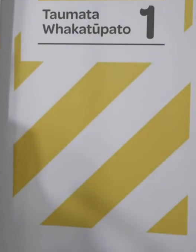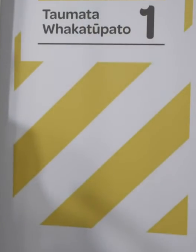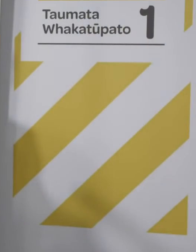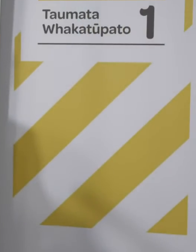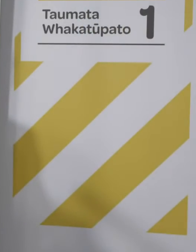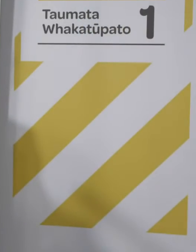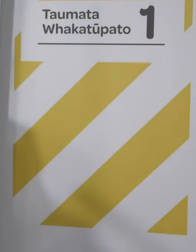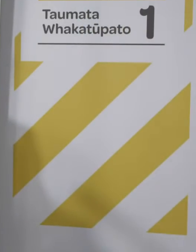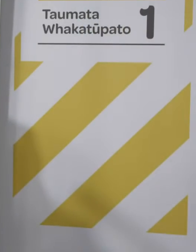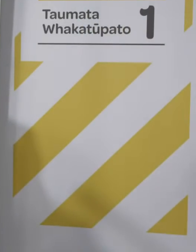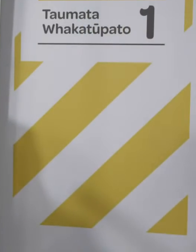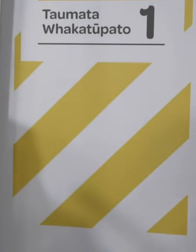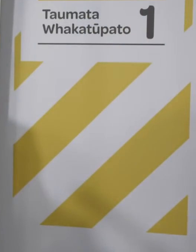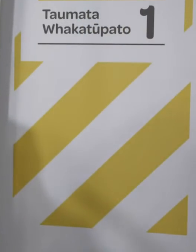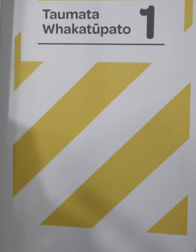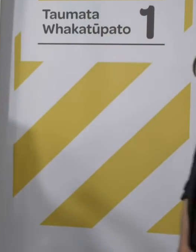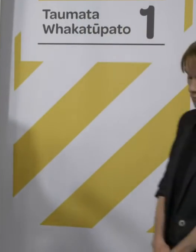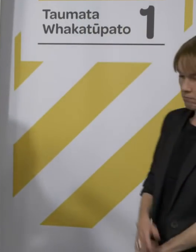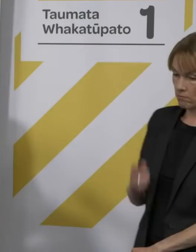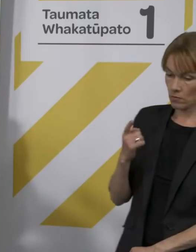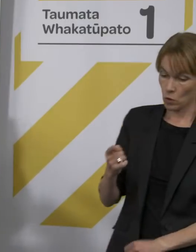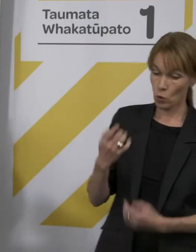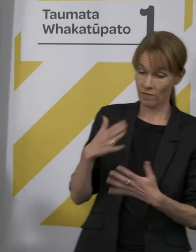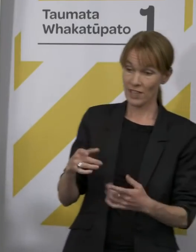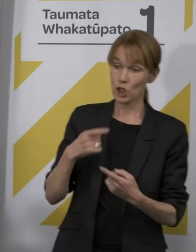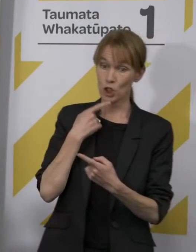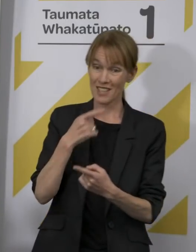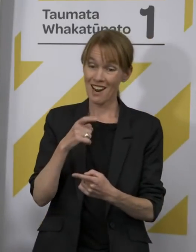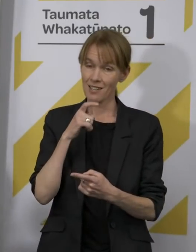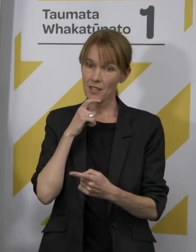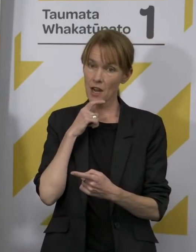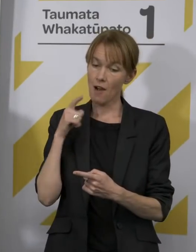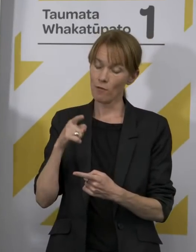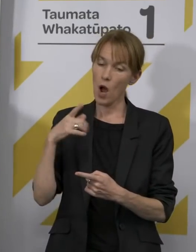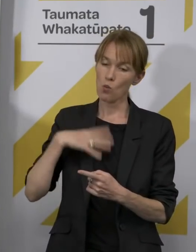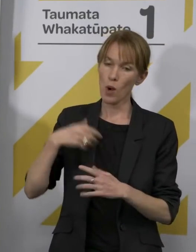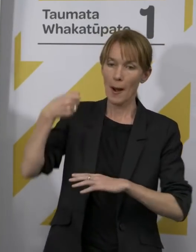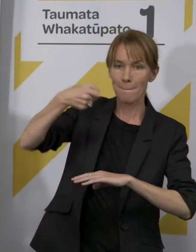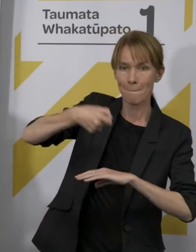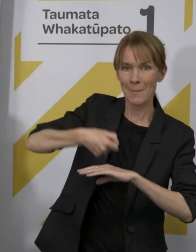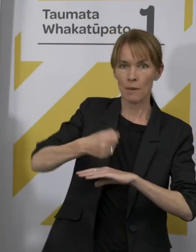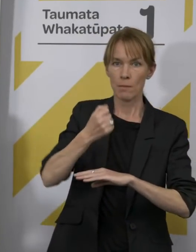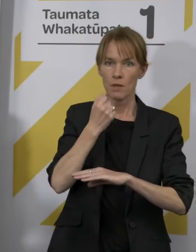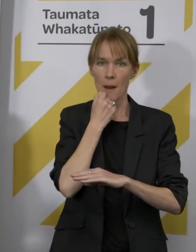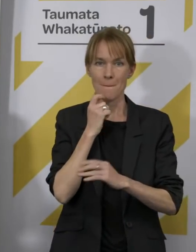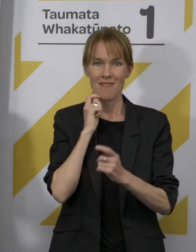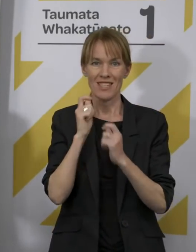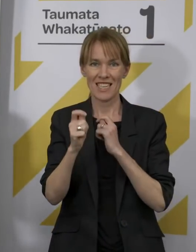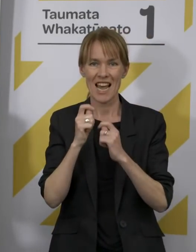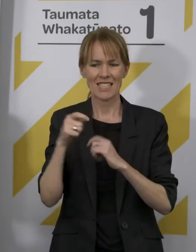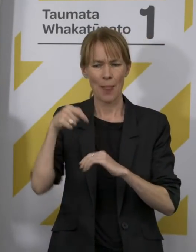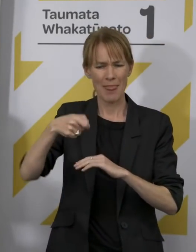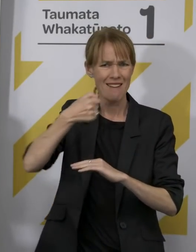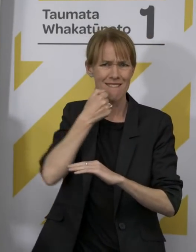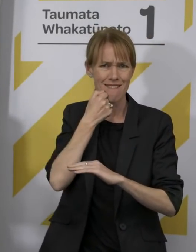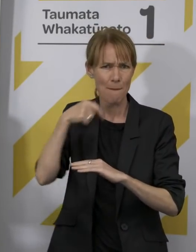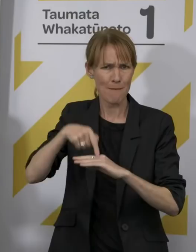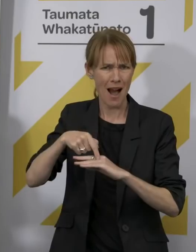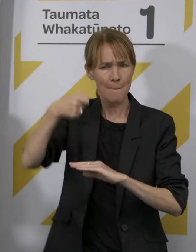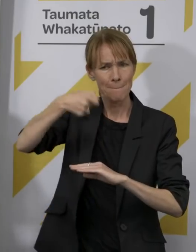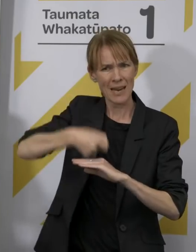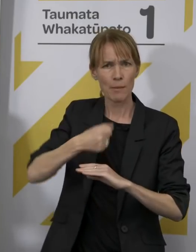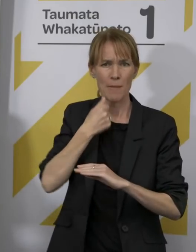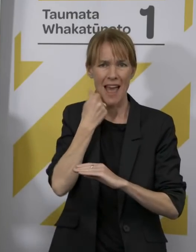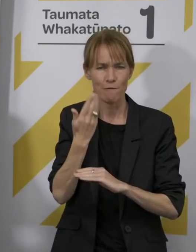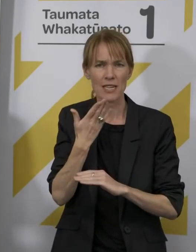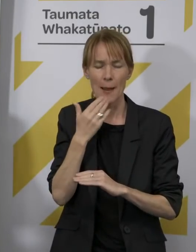or over 3,000 a day? No, I haven't set a minimum. I know we will get more than that because of the testing in the